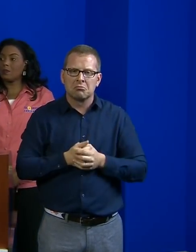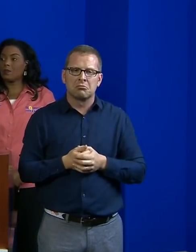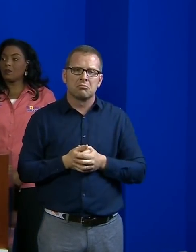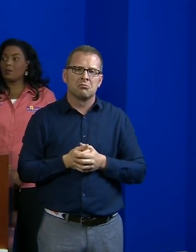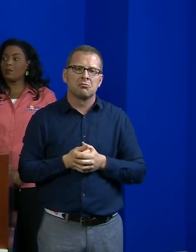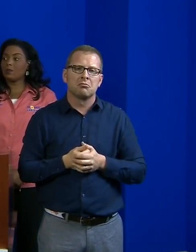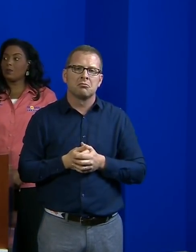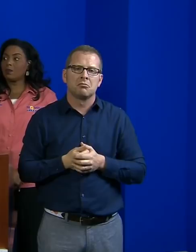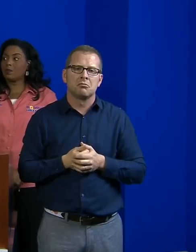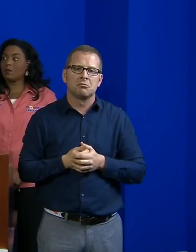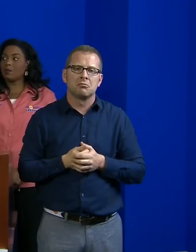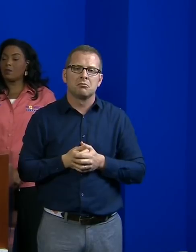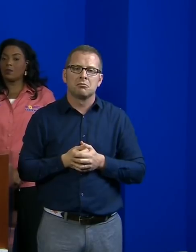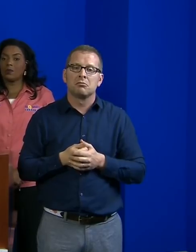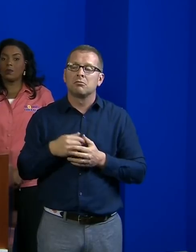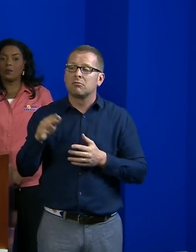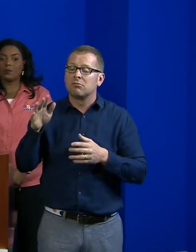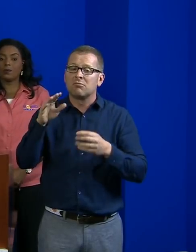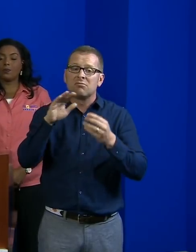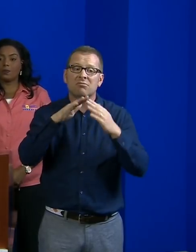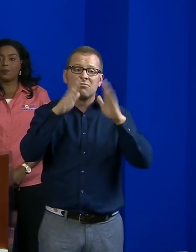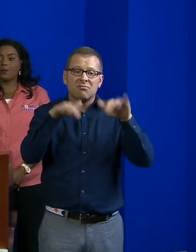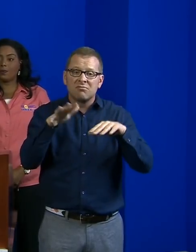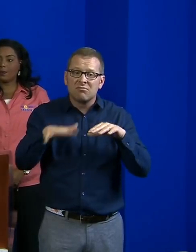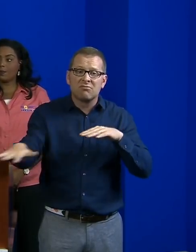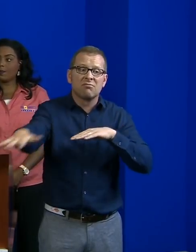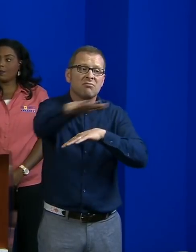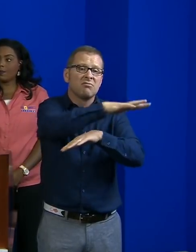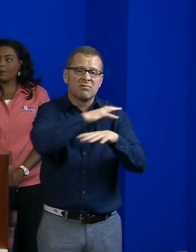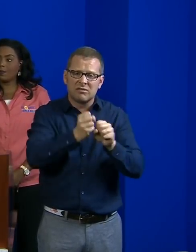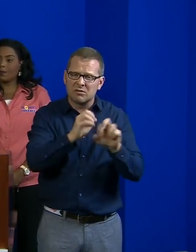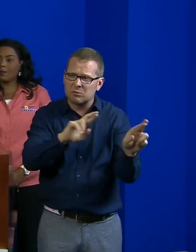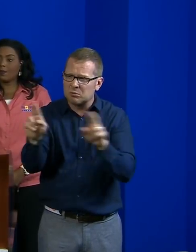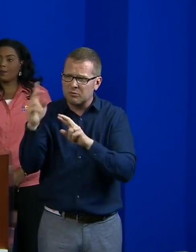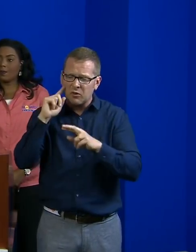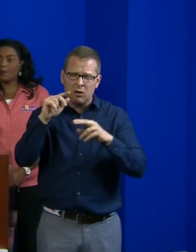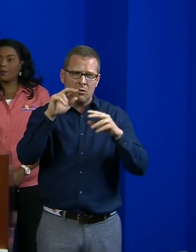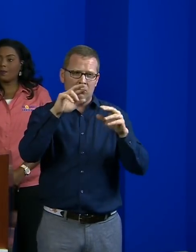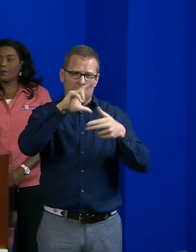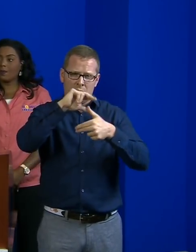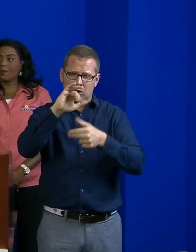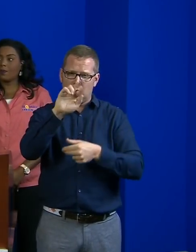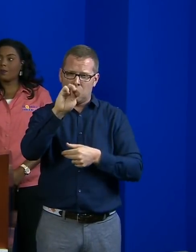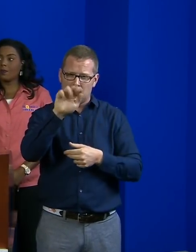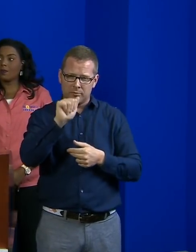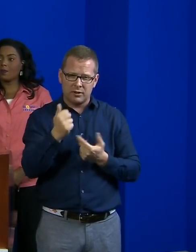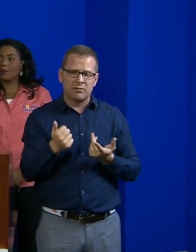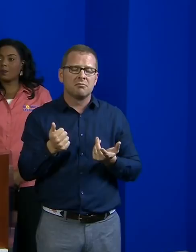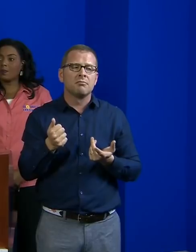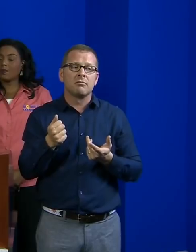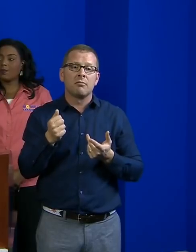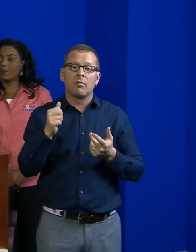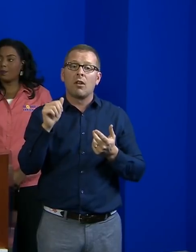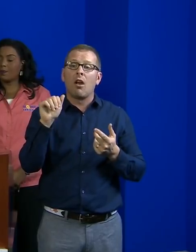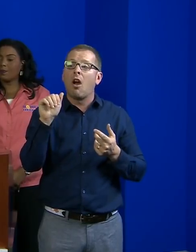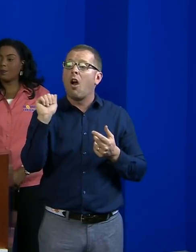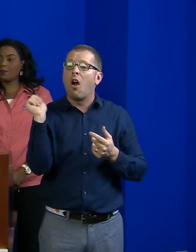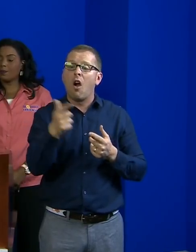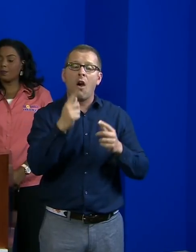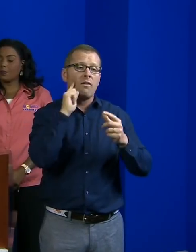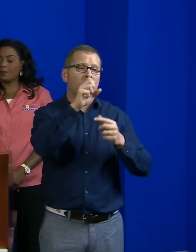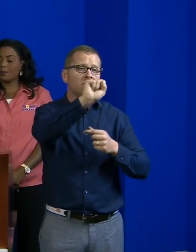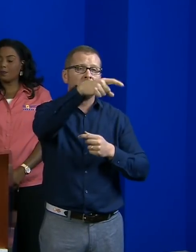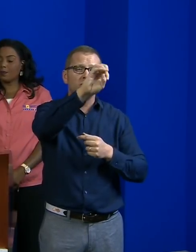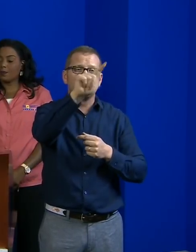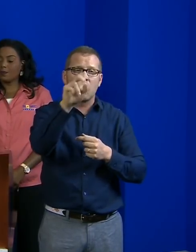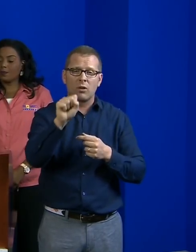on preparing for Hurricane Irma, we have canceled all athletic events, evening classes, and other